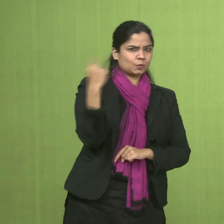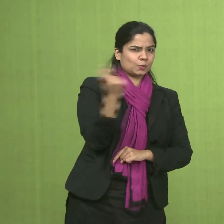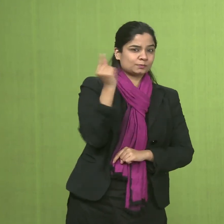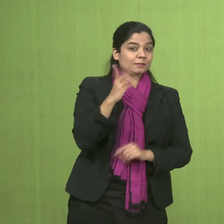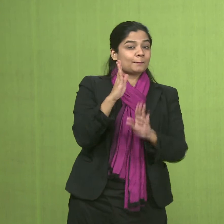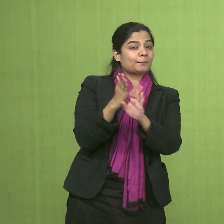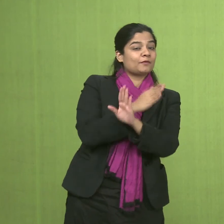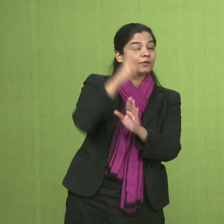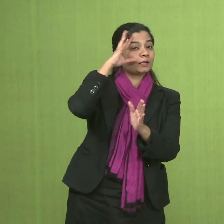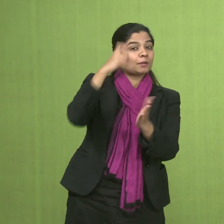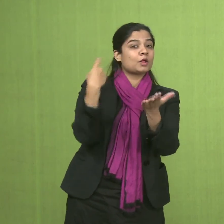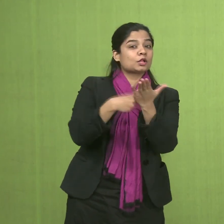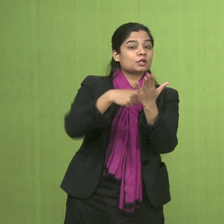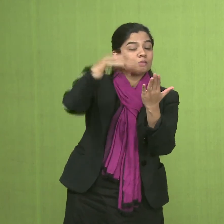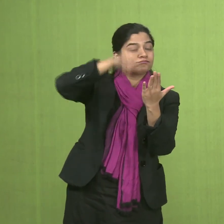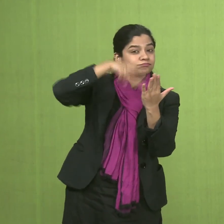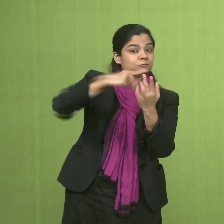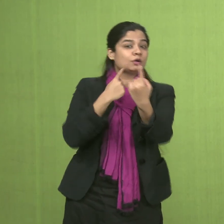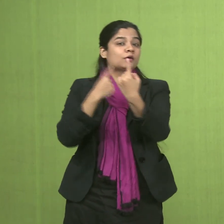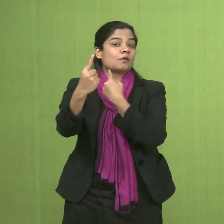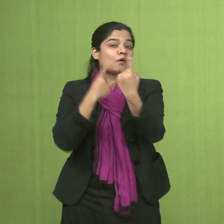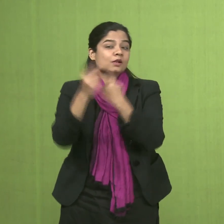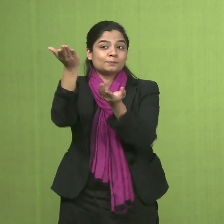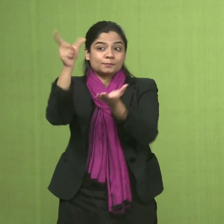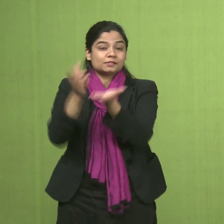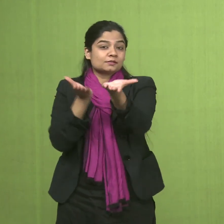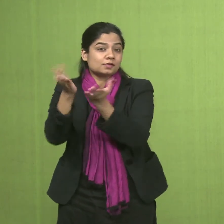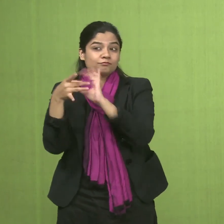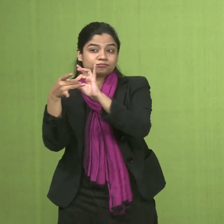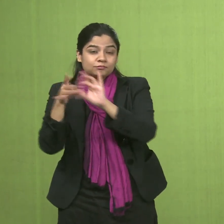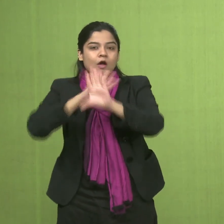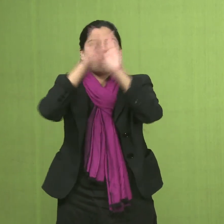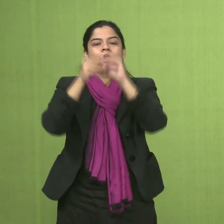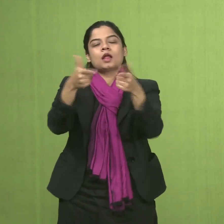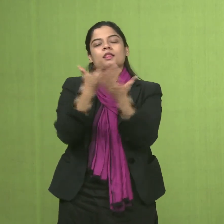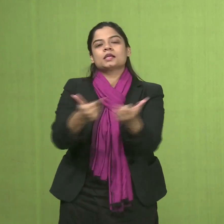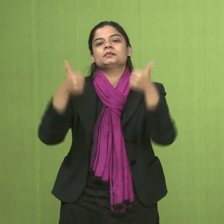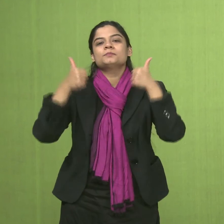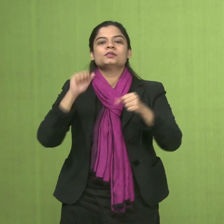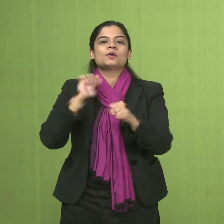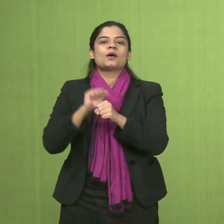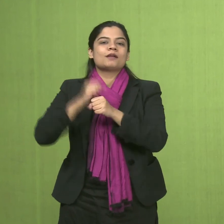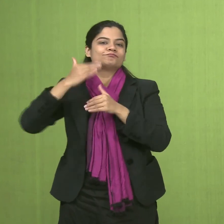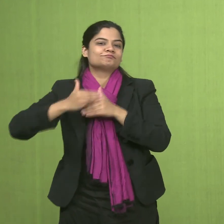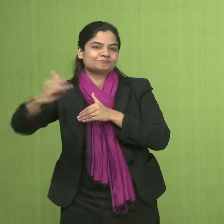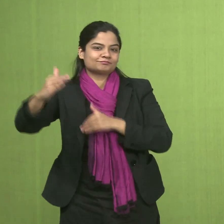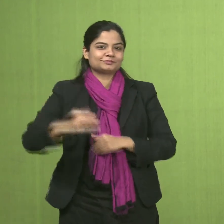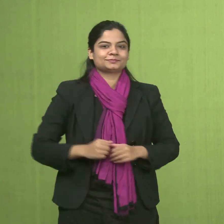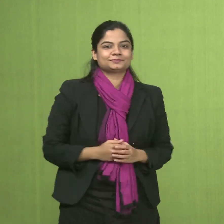in both expensive and inexpensive products. Remember to just always read the instructions, then you can use them for the